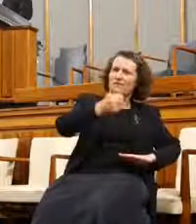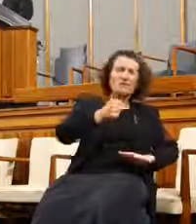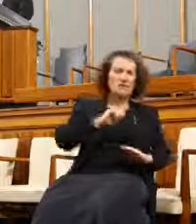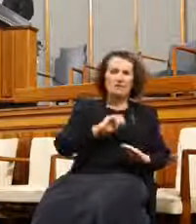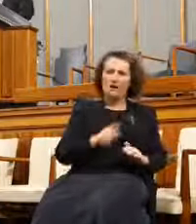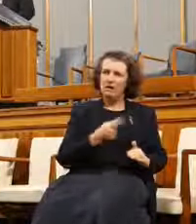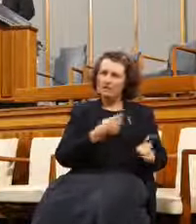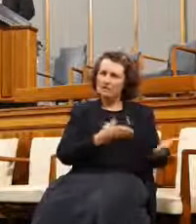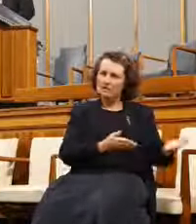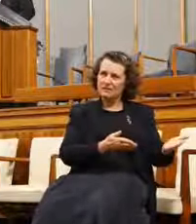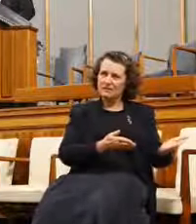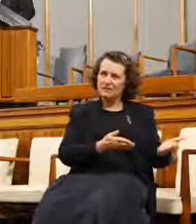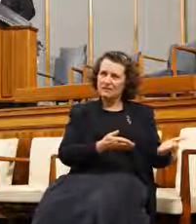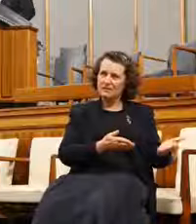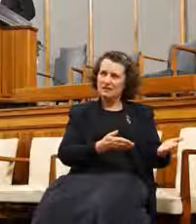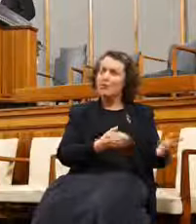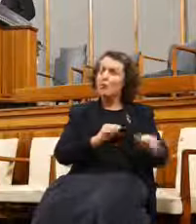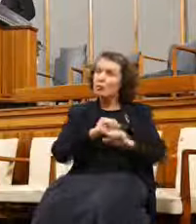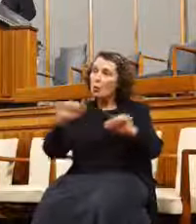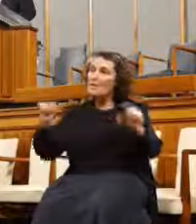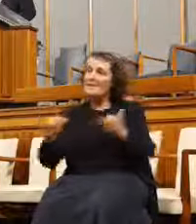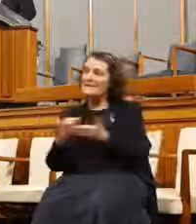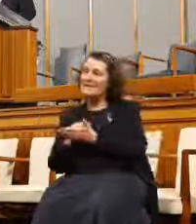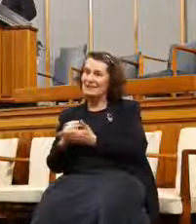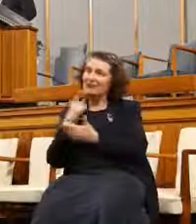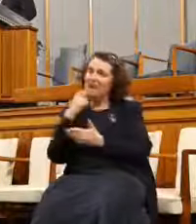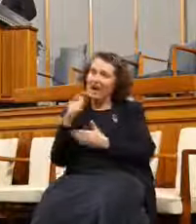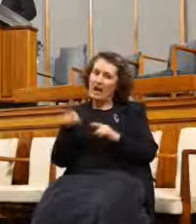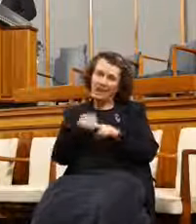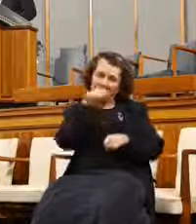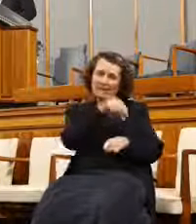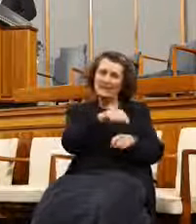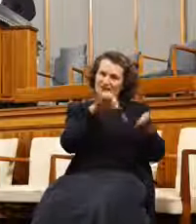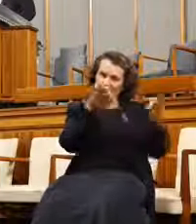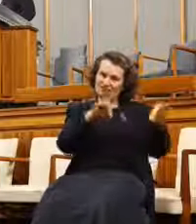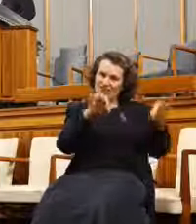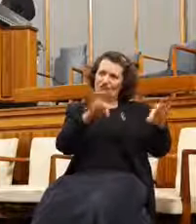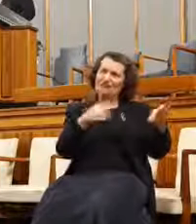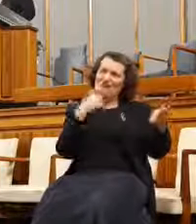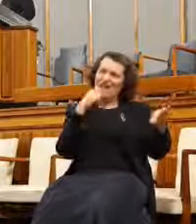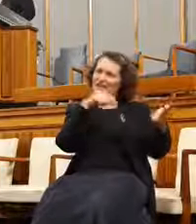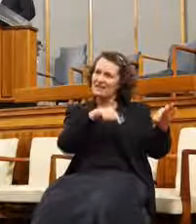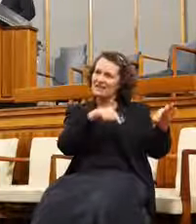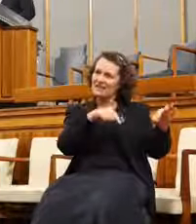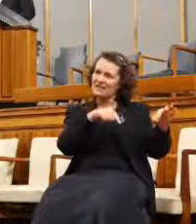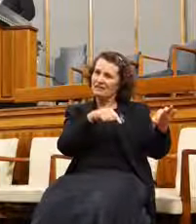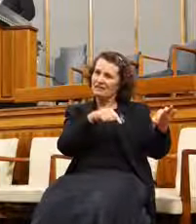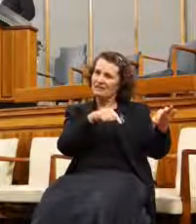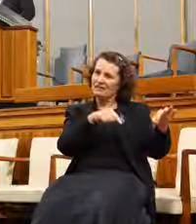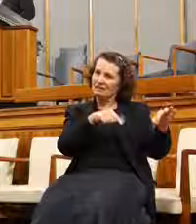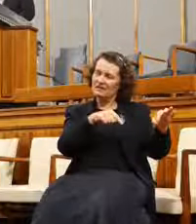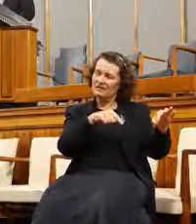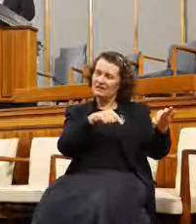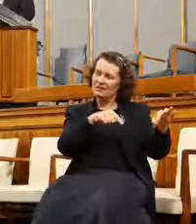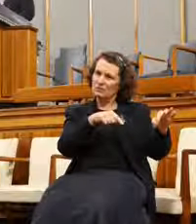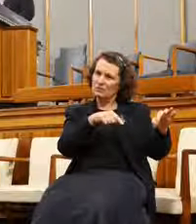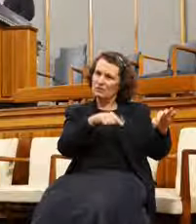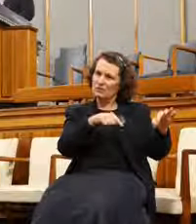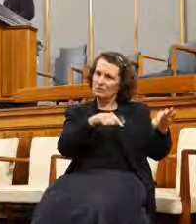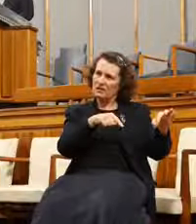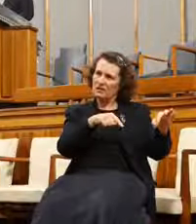sins be as scarlet. Why does the prophet, under inspiration, choose language like